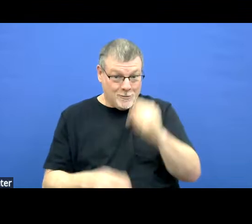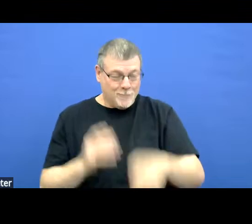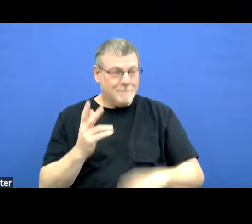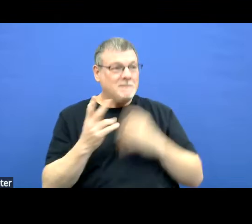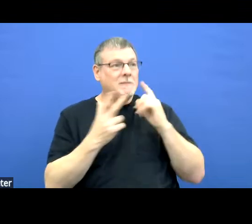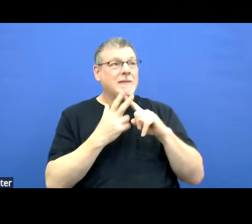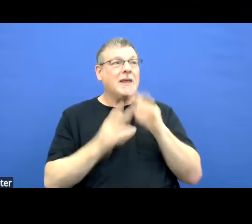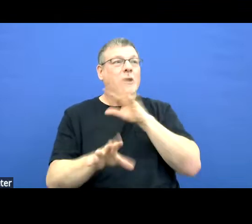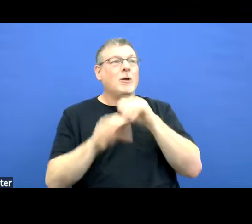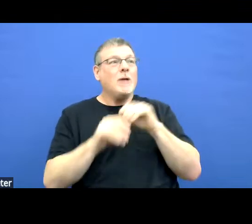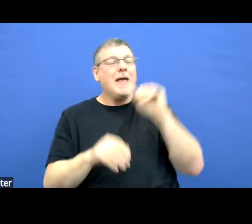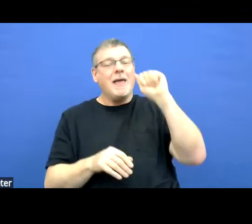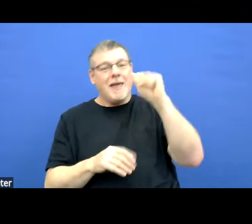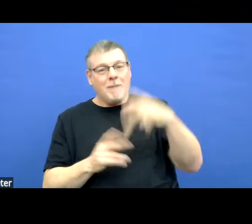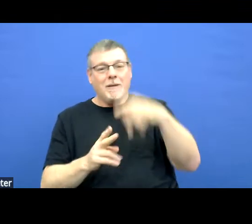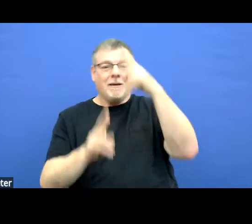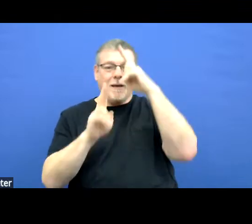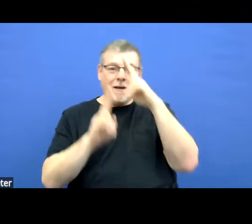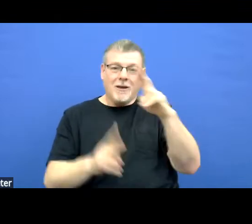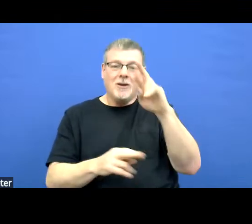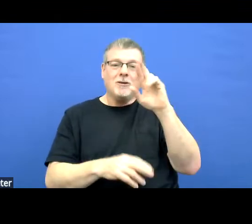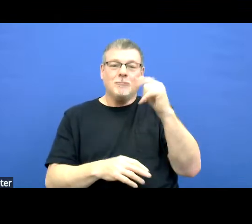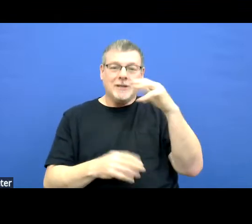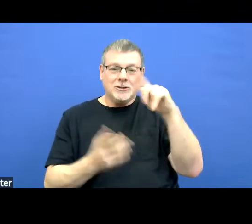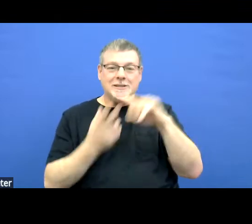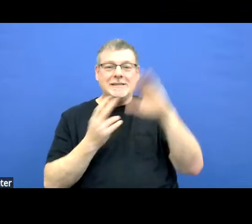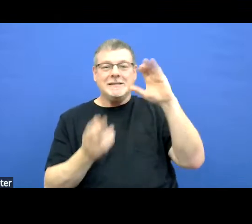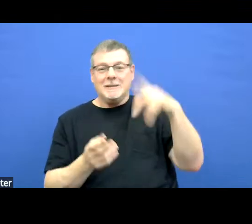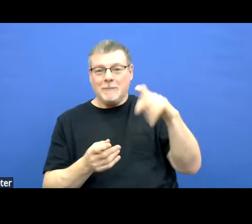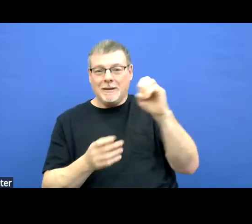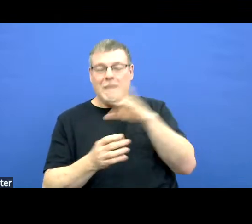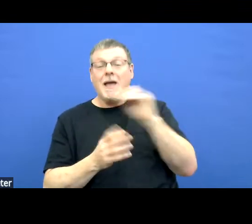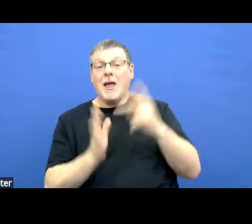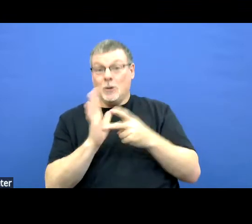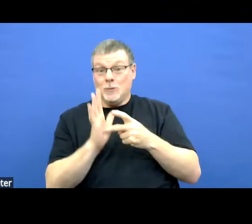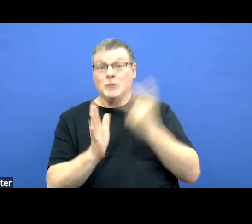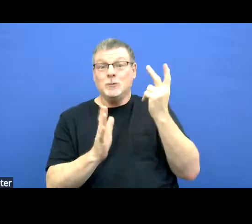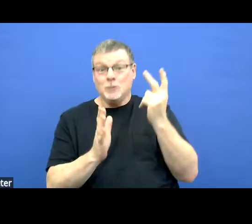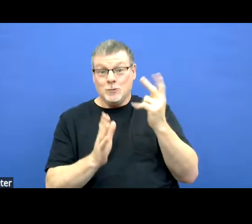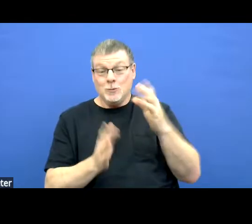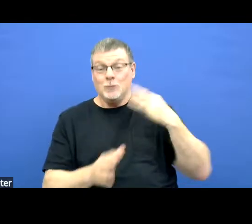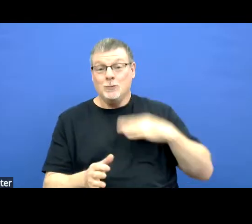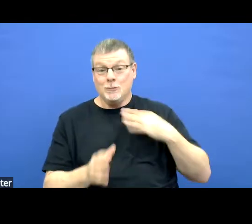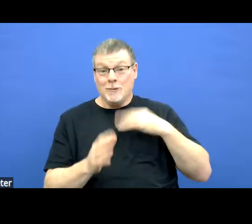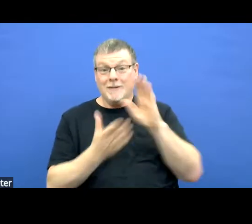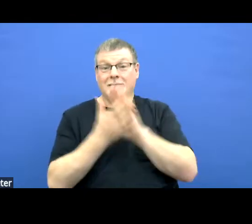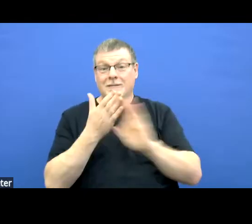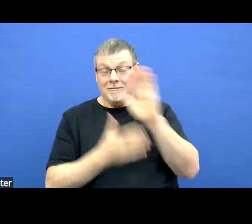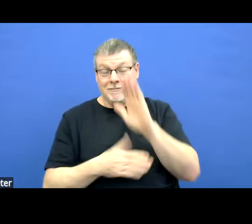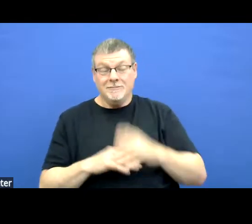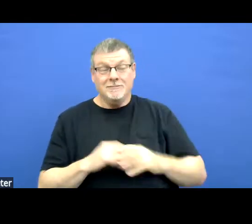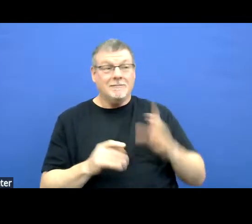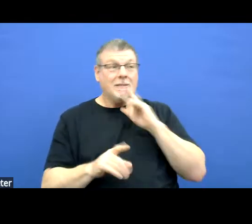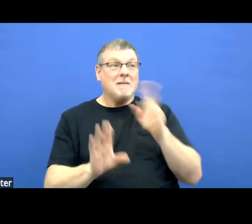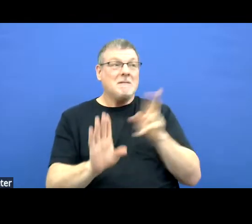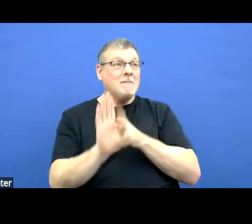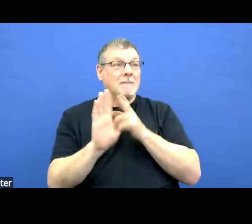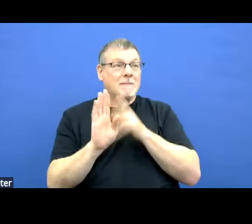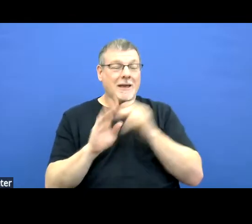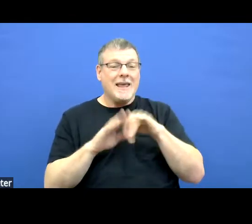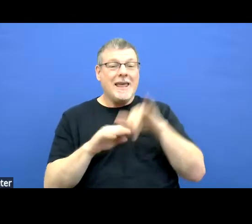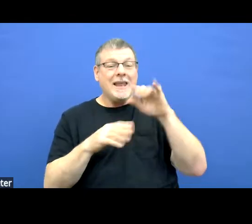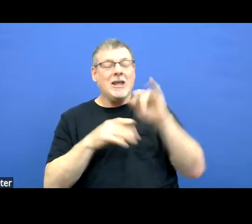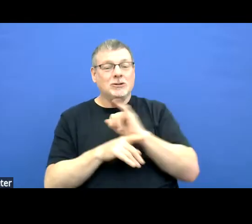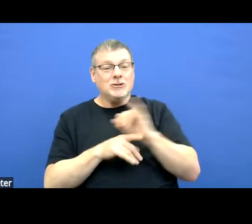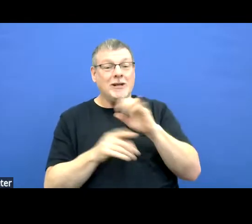coursework included AP, Honors, Regent, CTE, and dual credit college subjects. She participated in a surgery